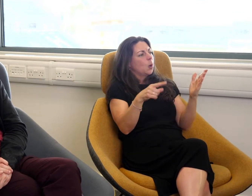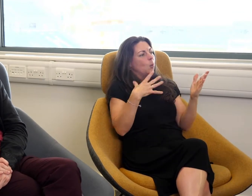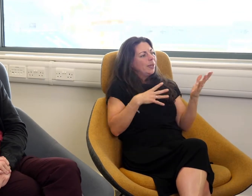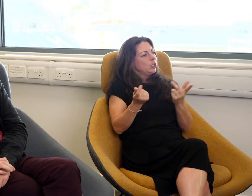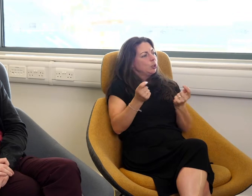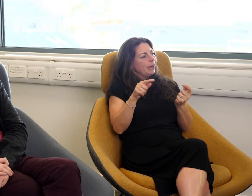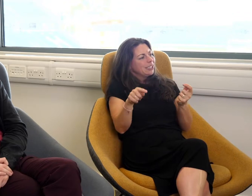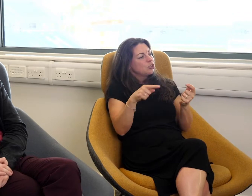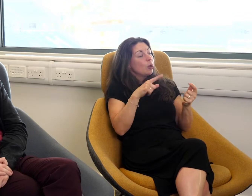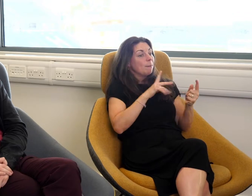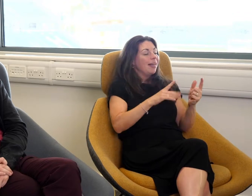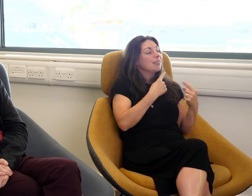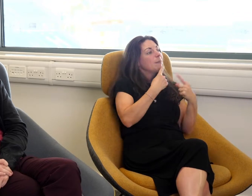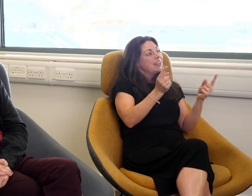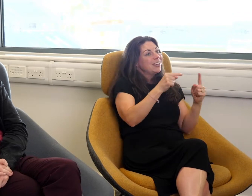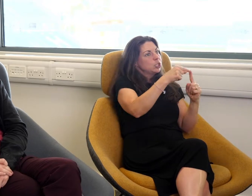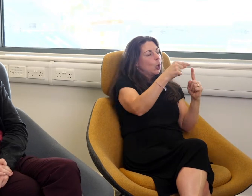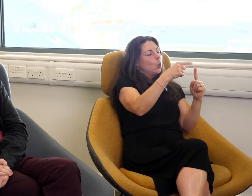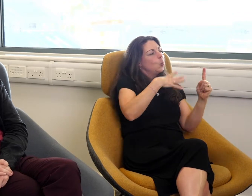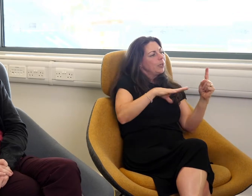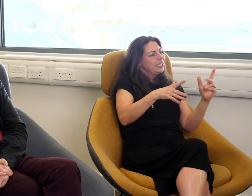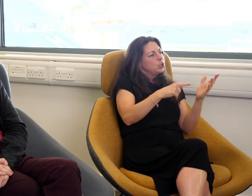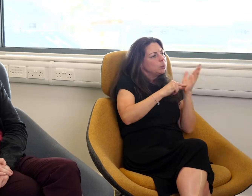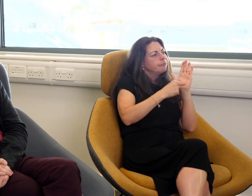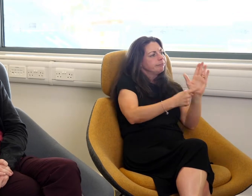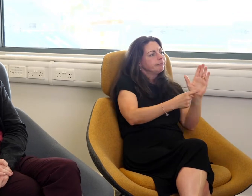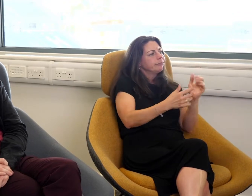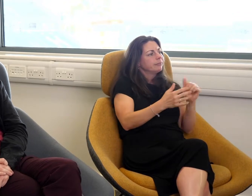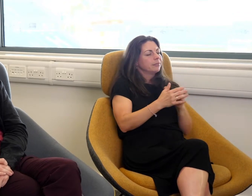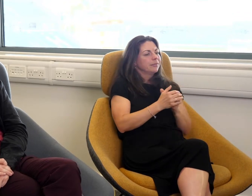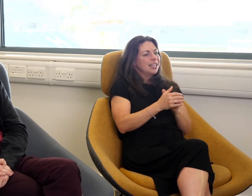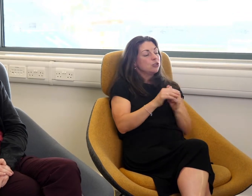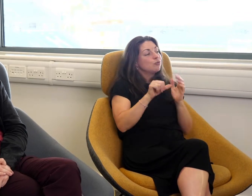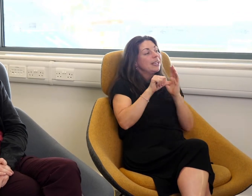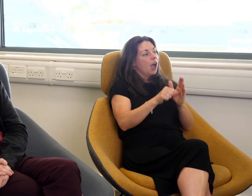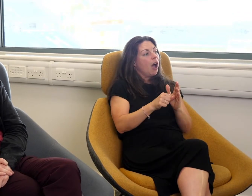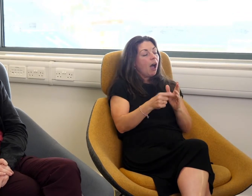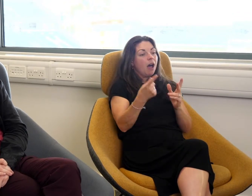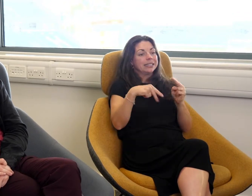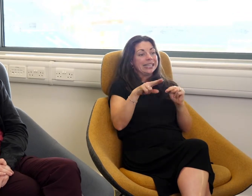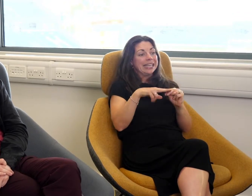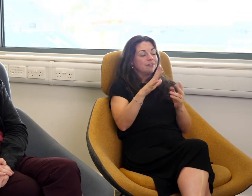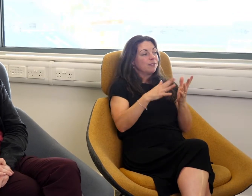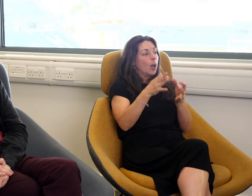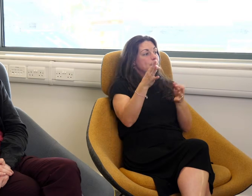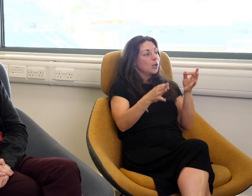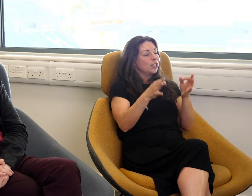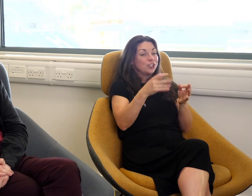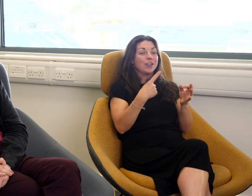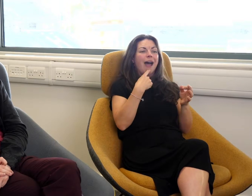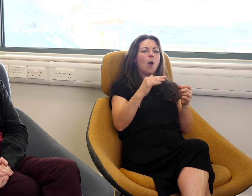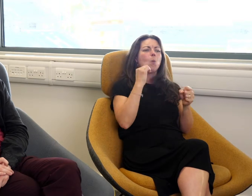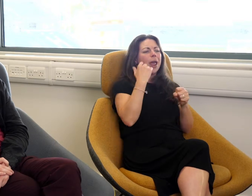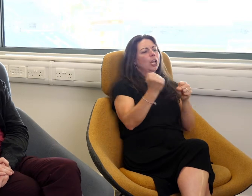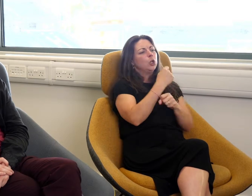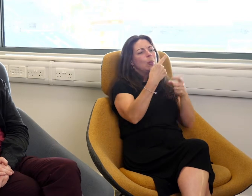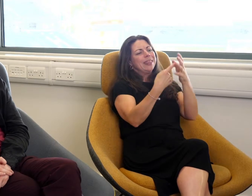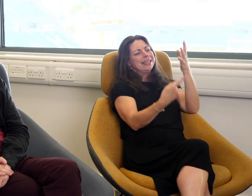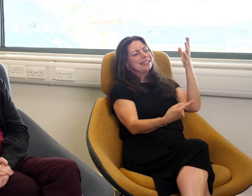for people to see politicians promise a certain set of things and then get into power and do something else. So